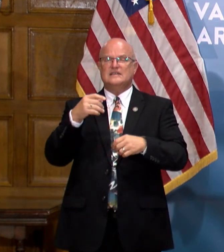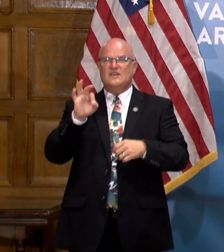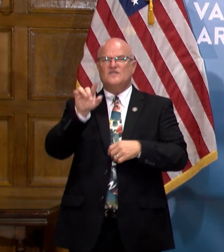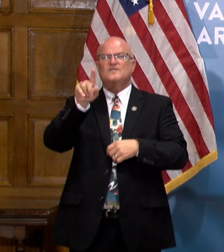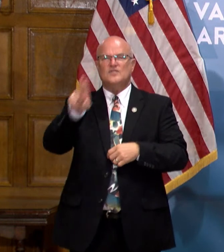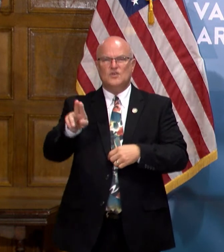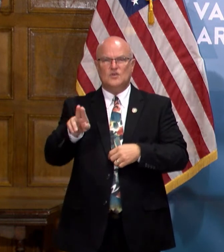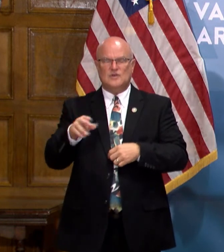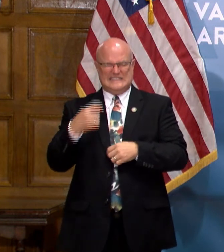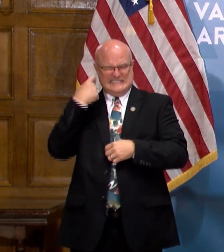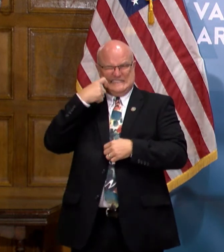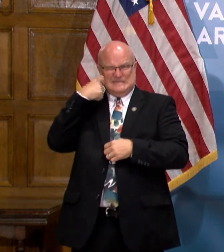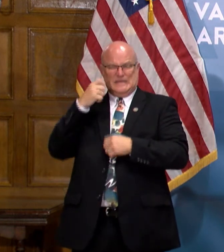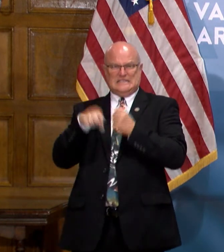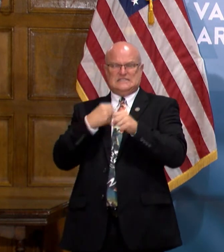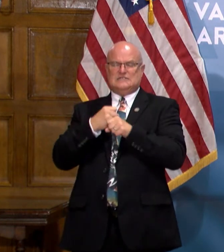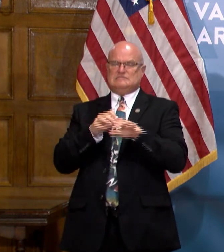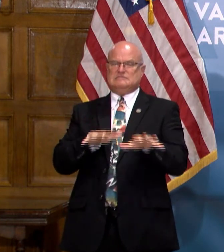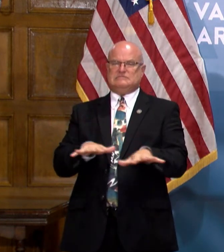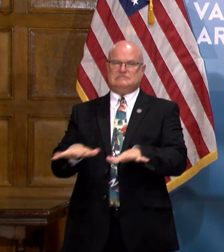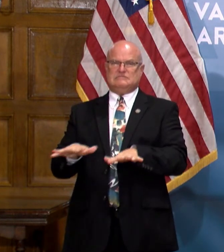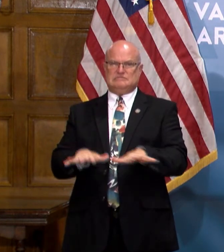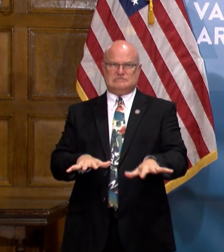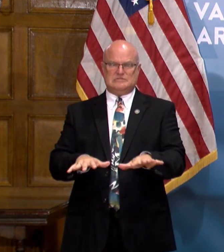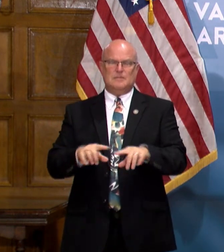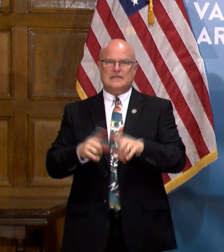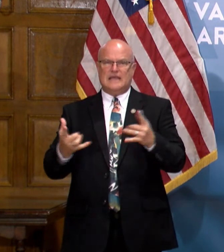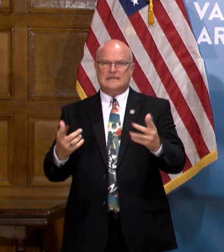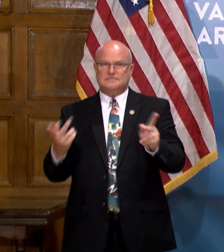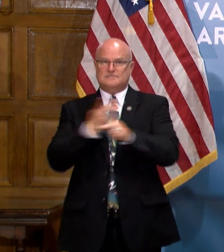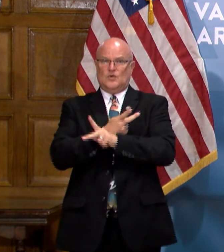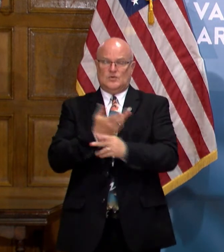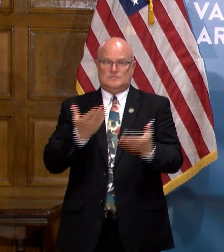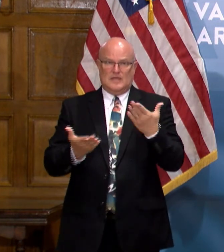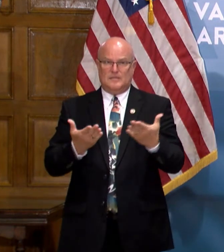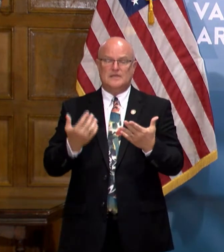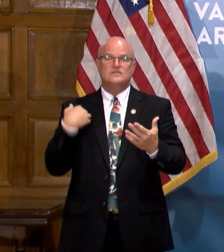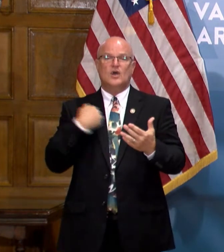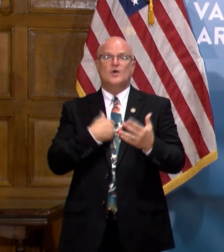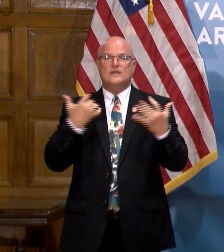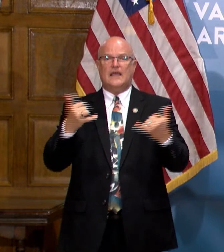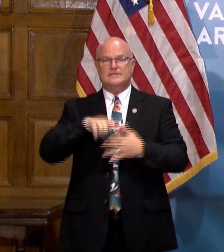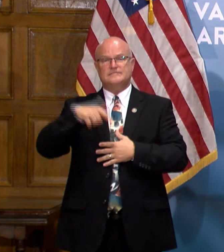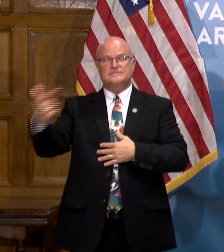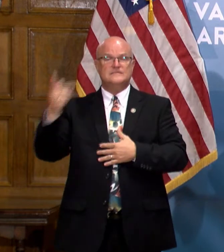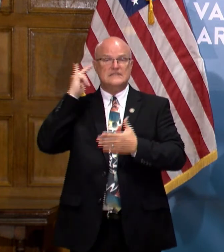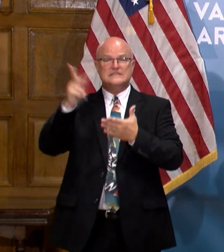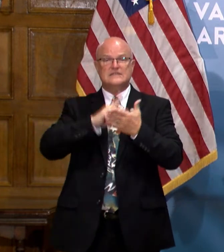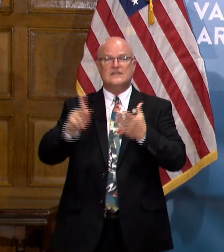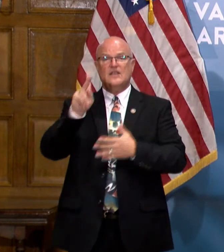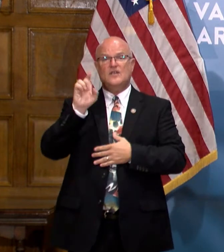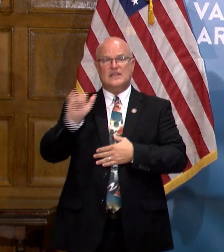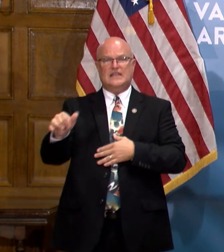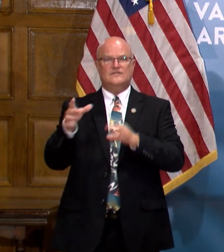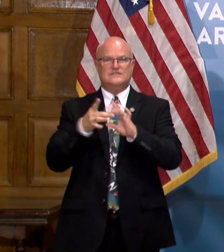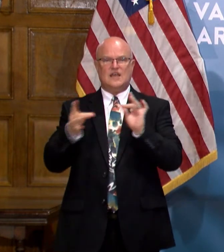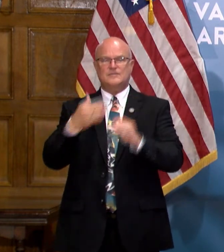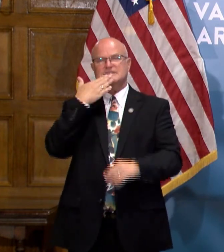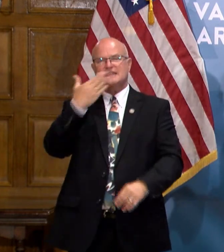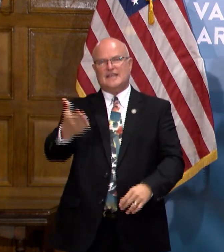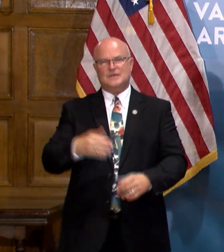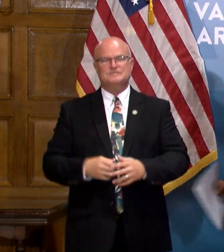very mild diseases in the last 2 years. So with that, I'll turn it over to Secretary Key for his comments. Thank